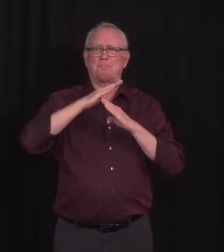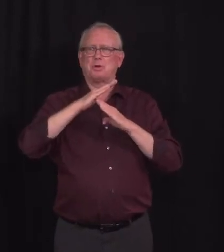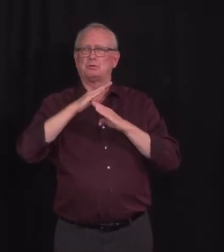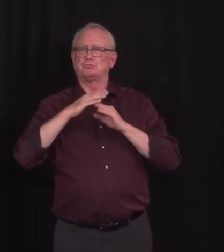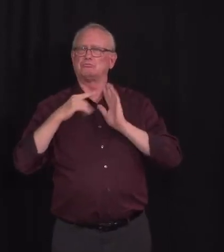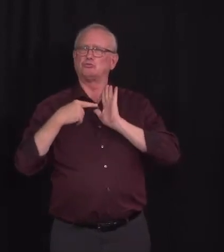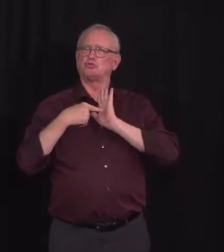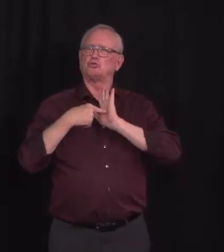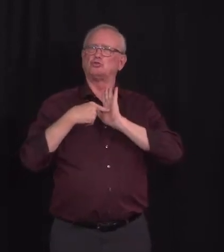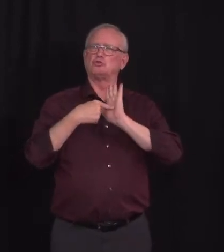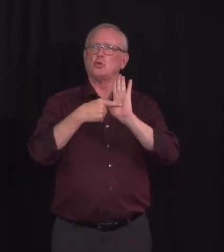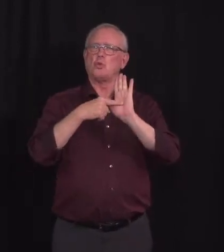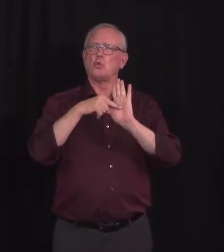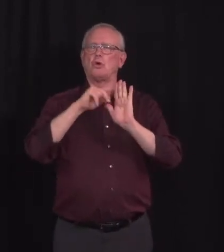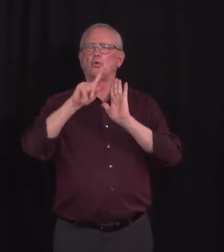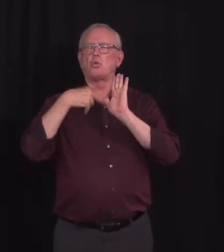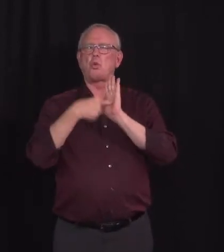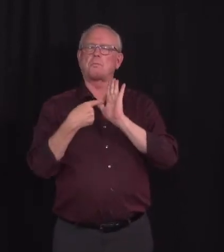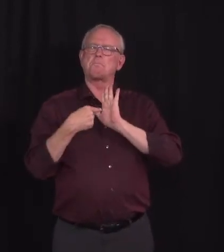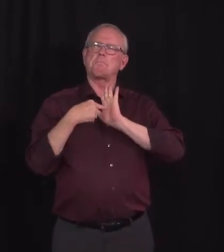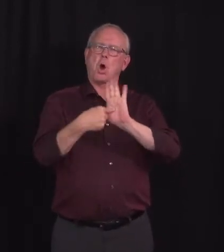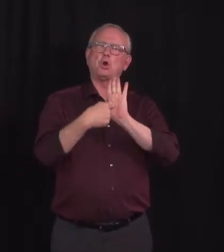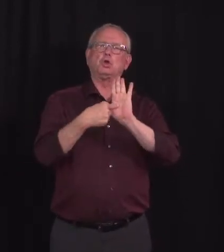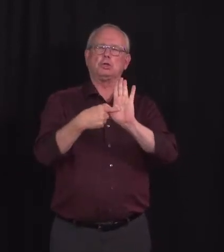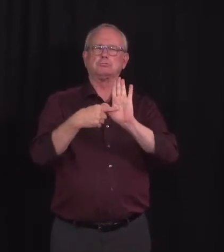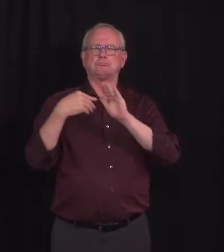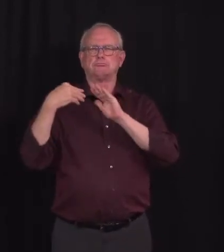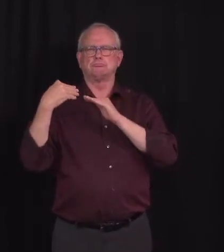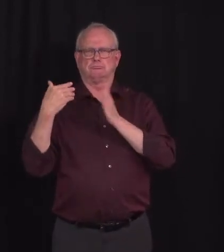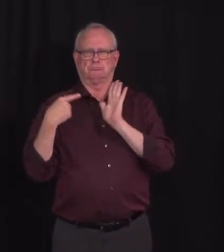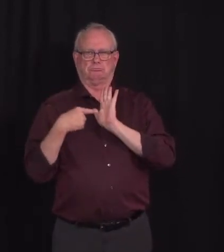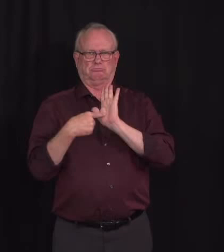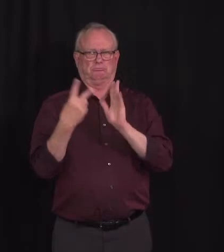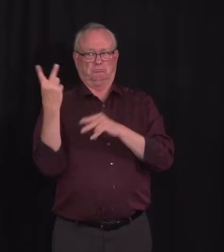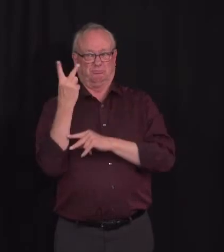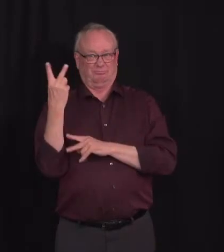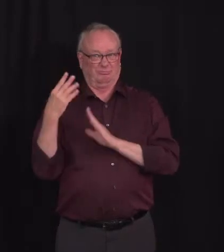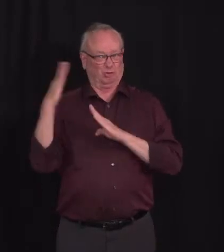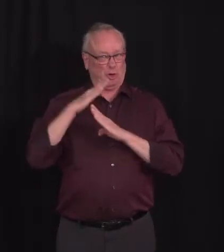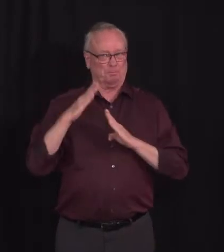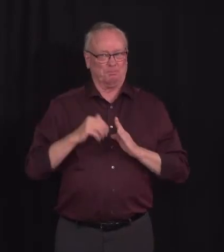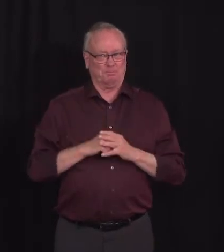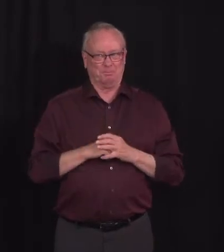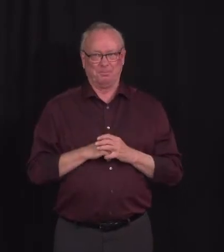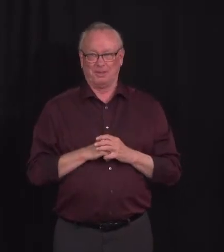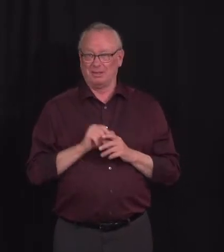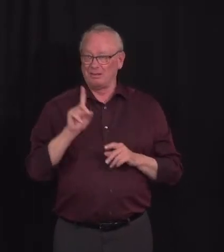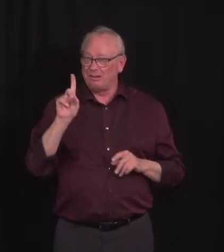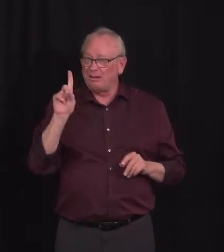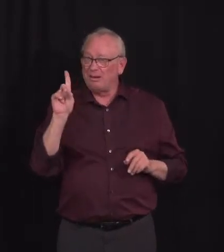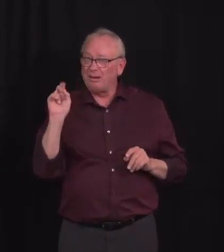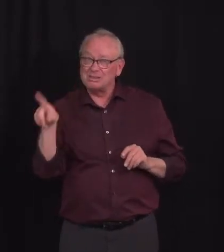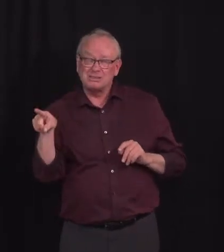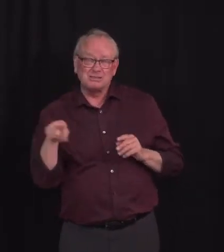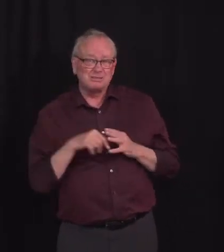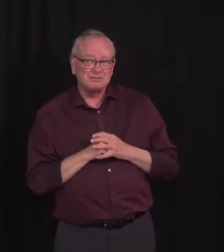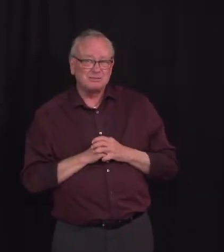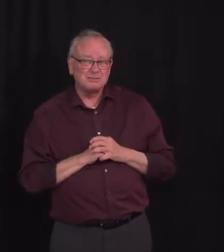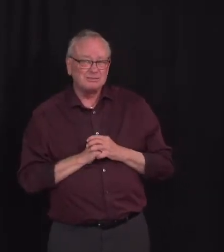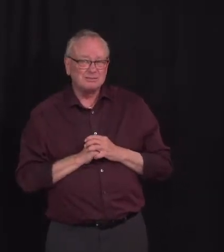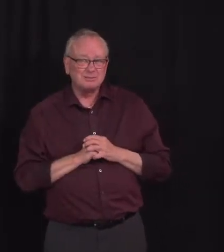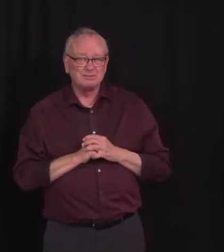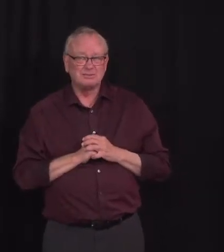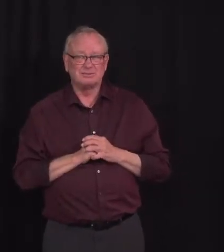the deadly COVID virus. Do you think it has made it